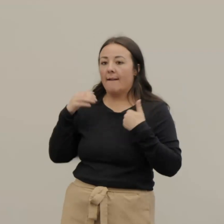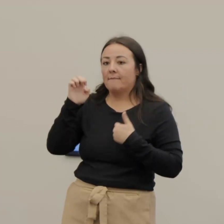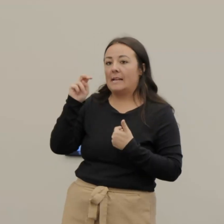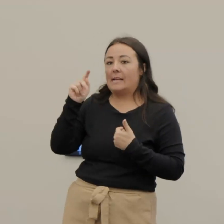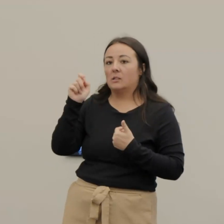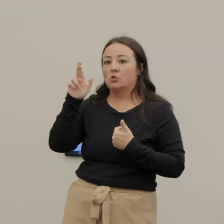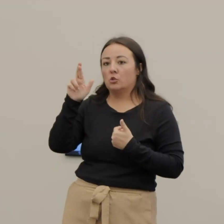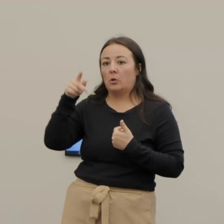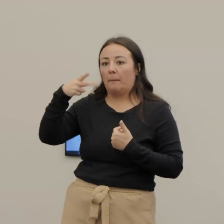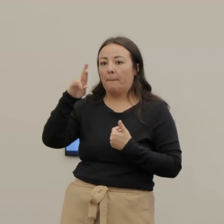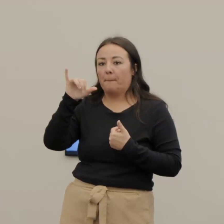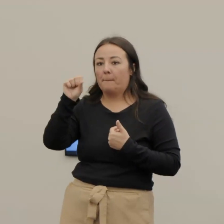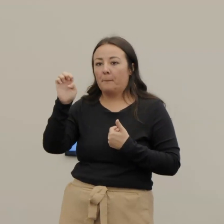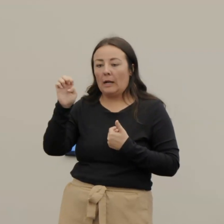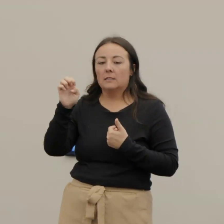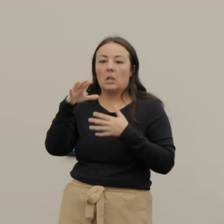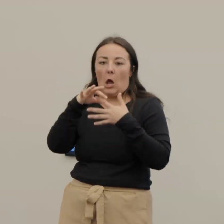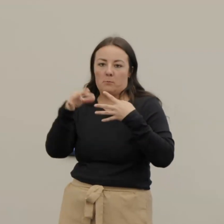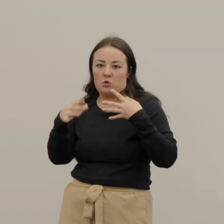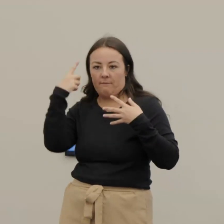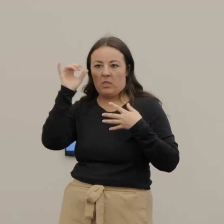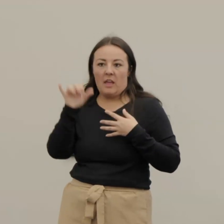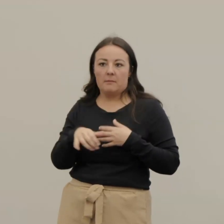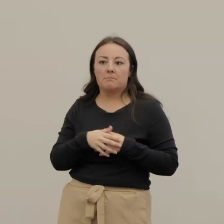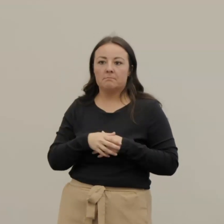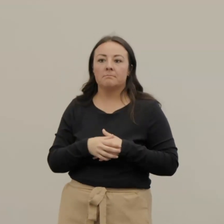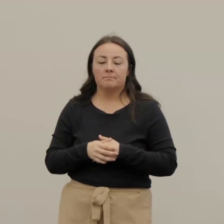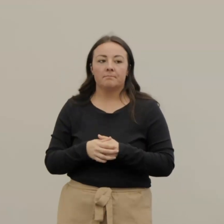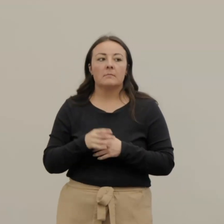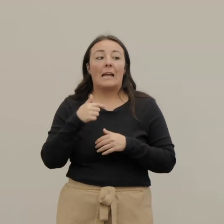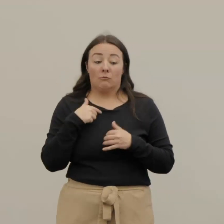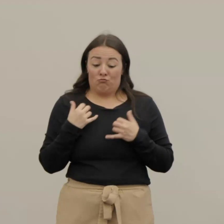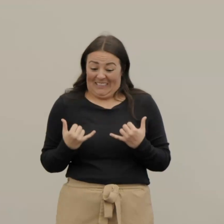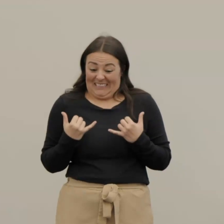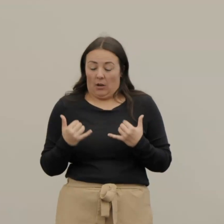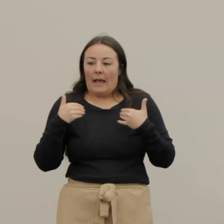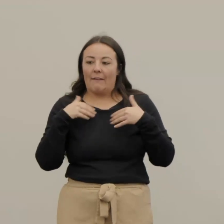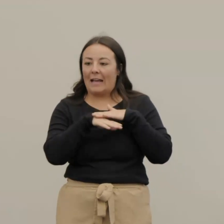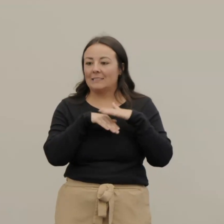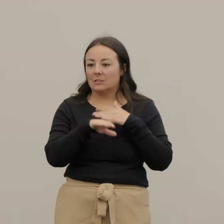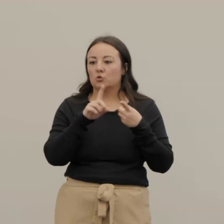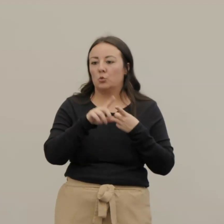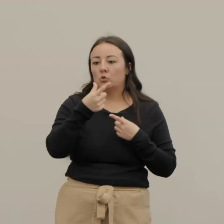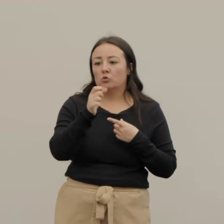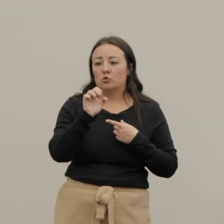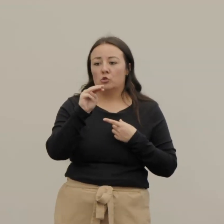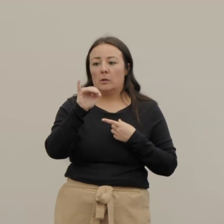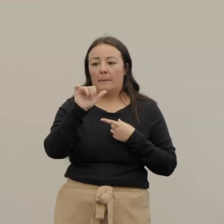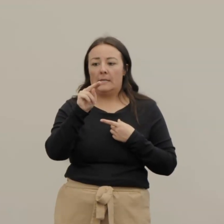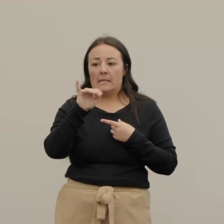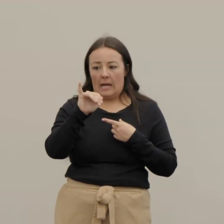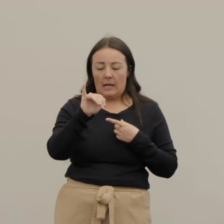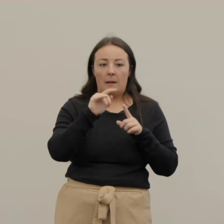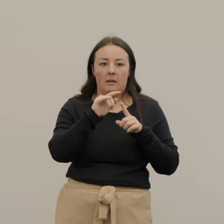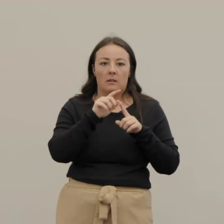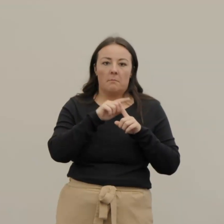There's an enterprise option for it. Okay. And I currently have access to Gemini, but in the Google Drive, but I'm